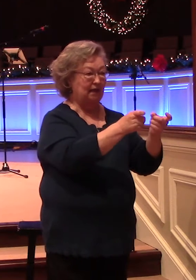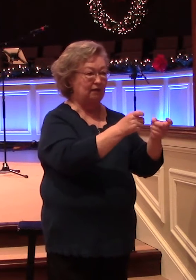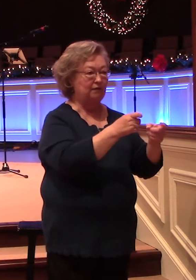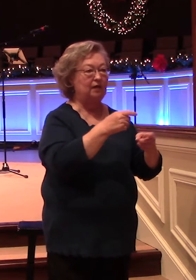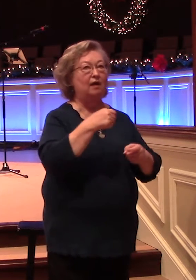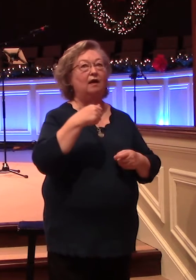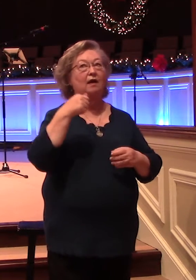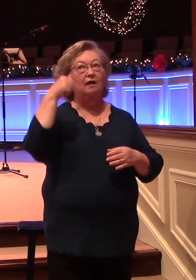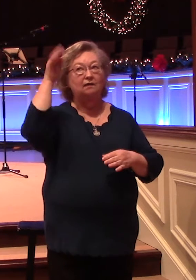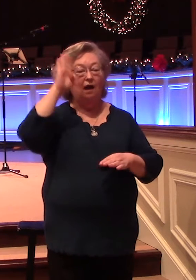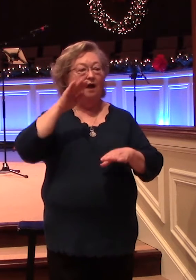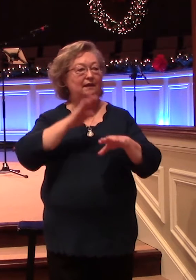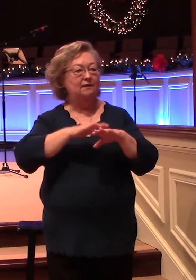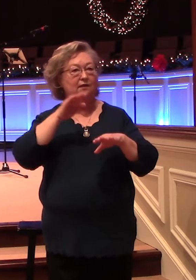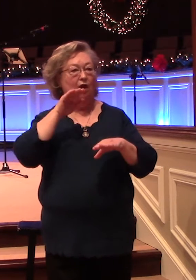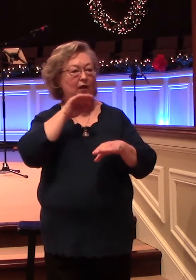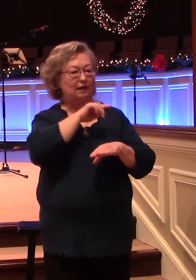respond.